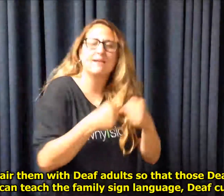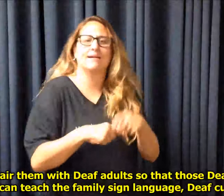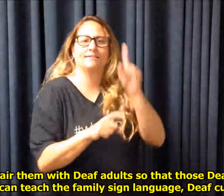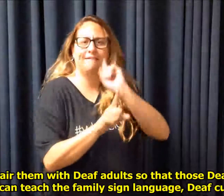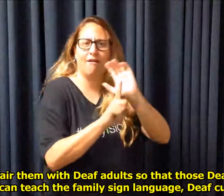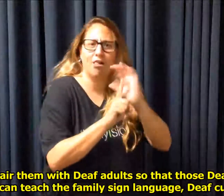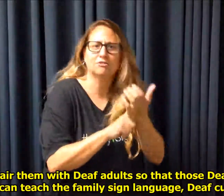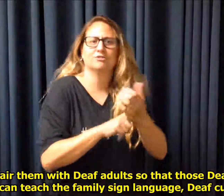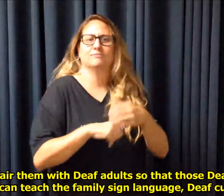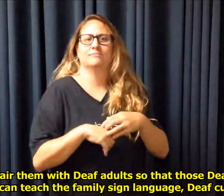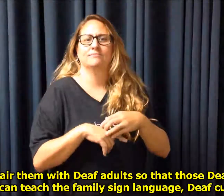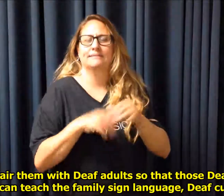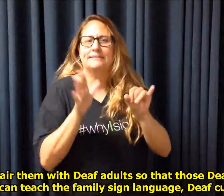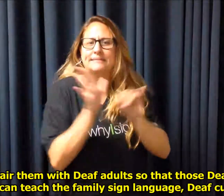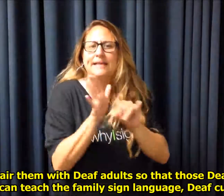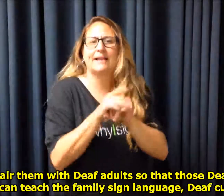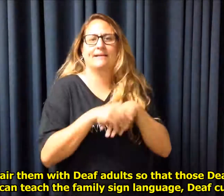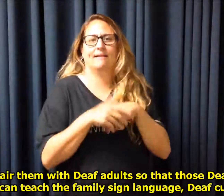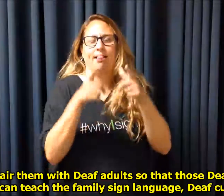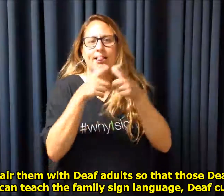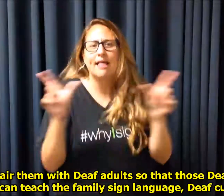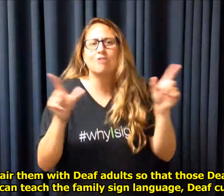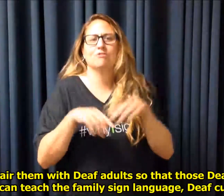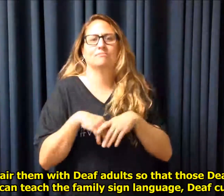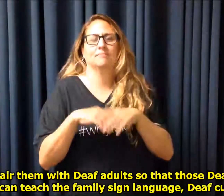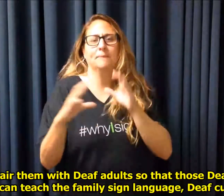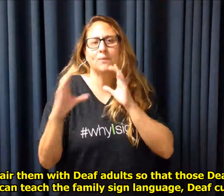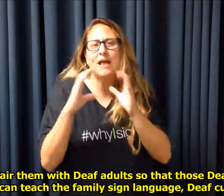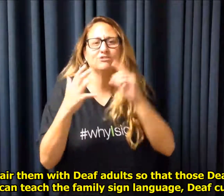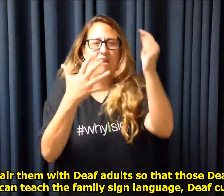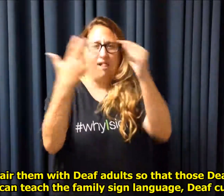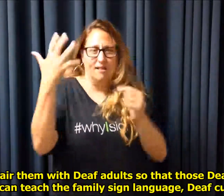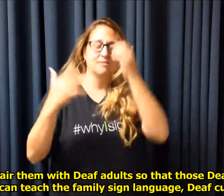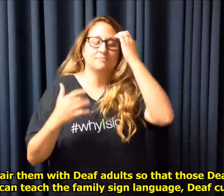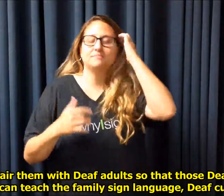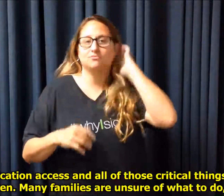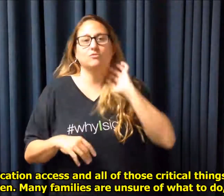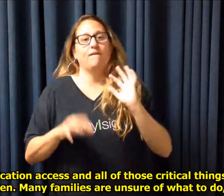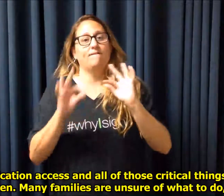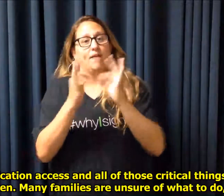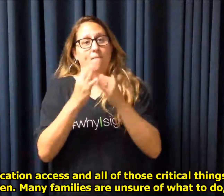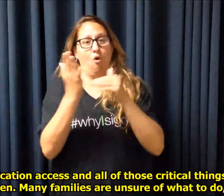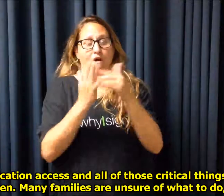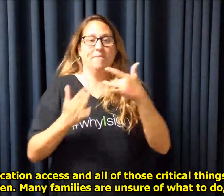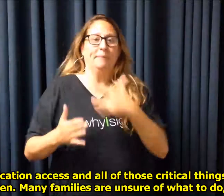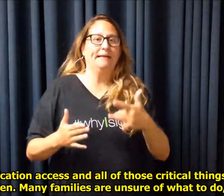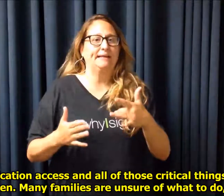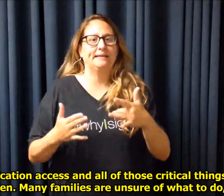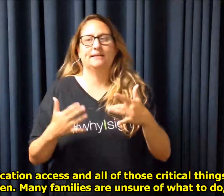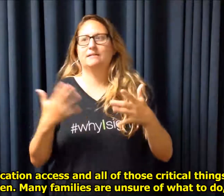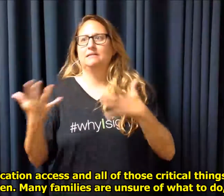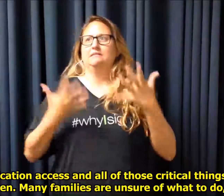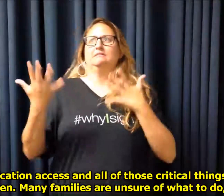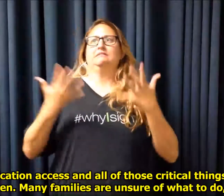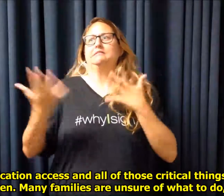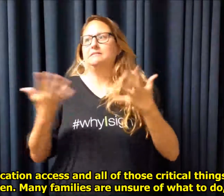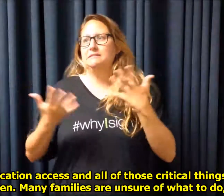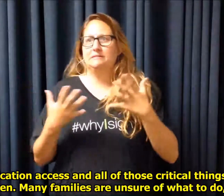with deaf adults so that those deaf individuals can teach the family sign language, deaf culture, communication access, and all of those critical things for children.